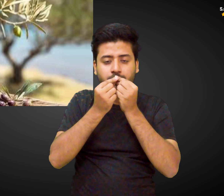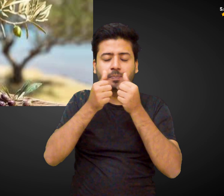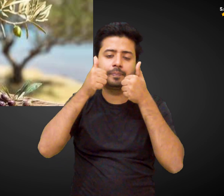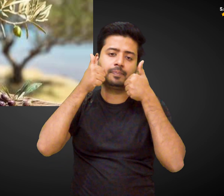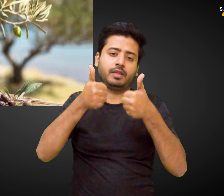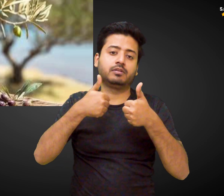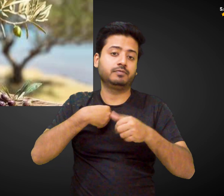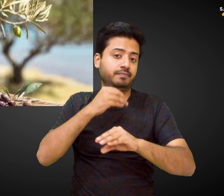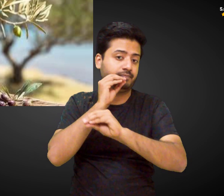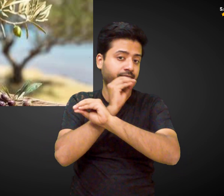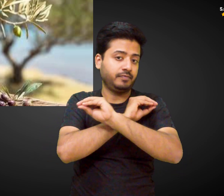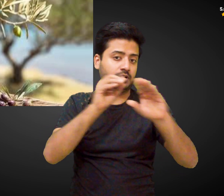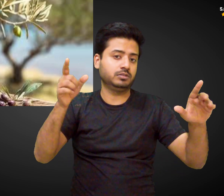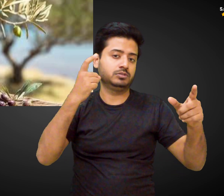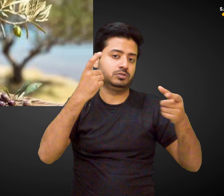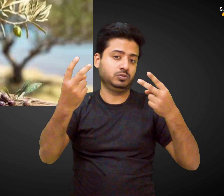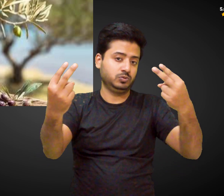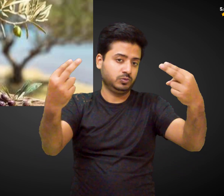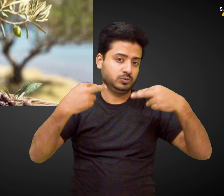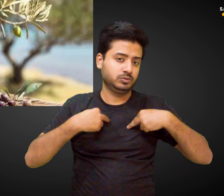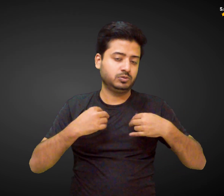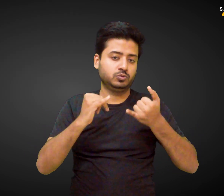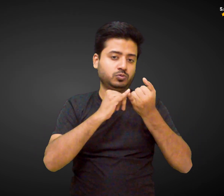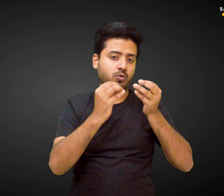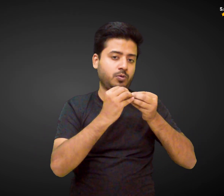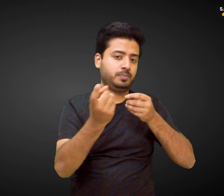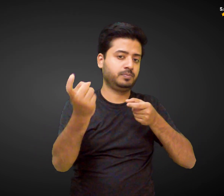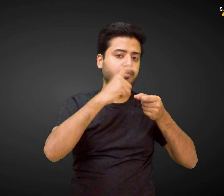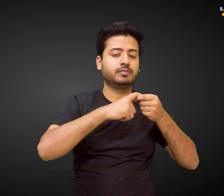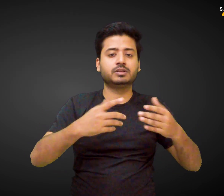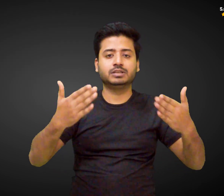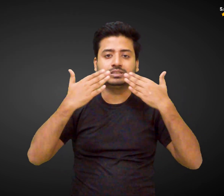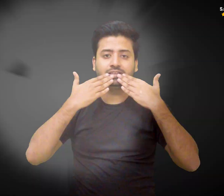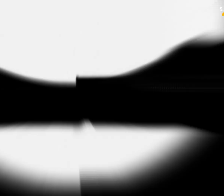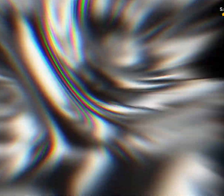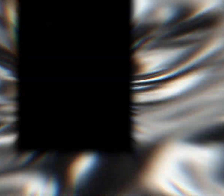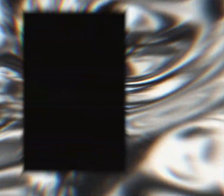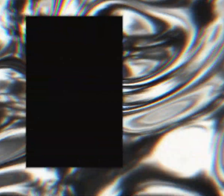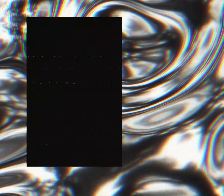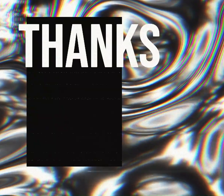higher smoke point, making them more suitable for higher heat cooking methods.